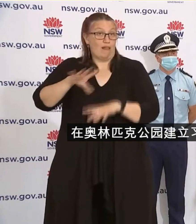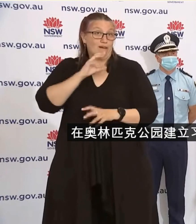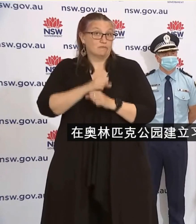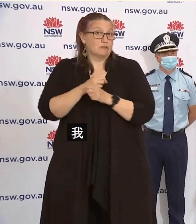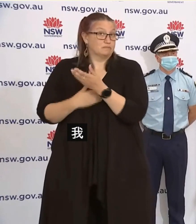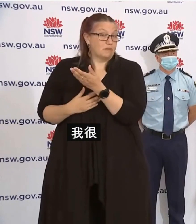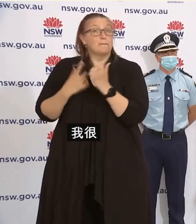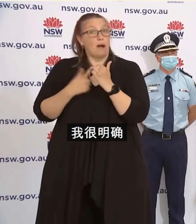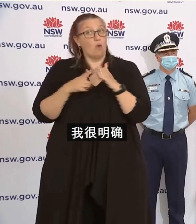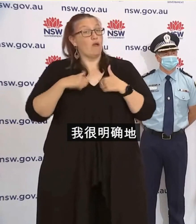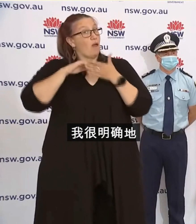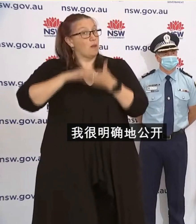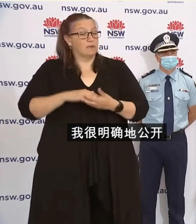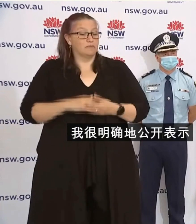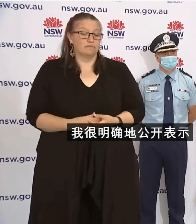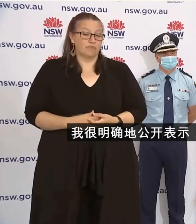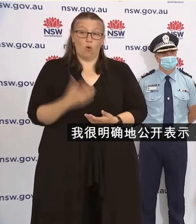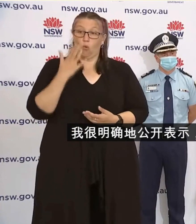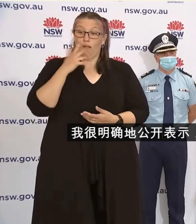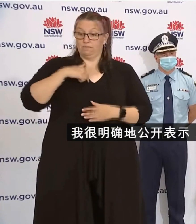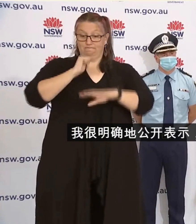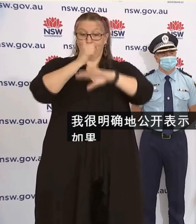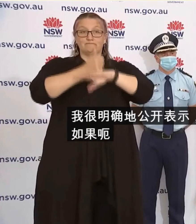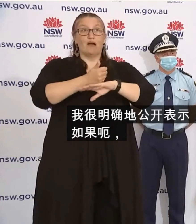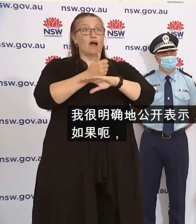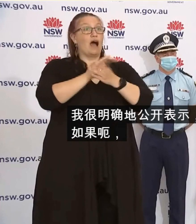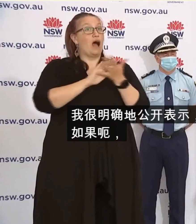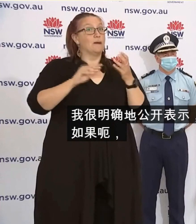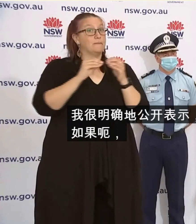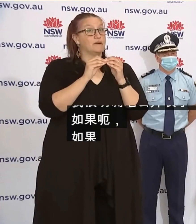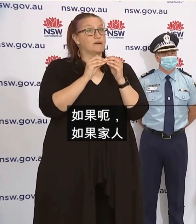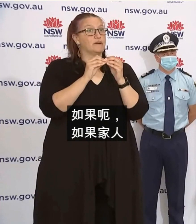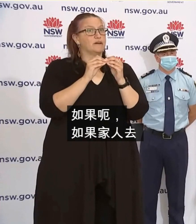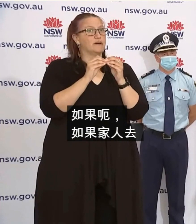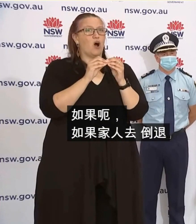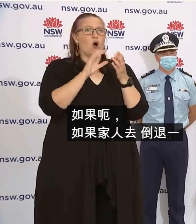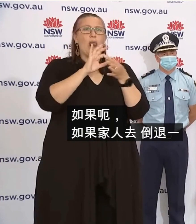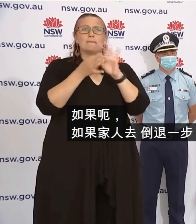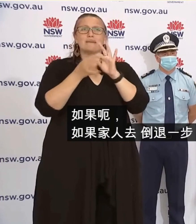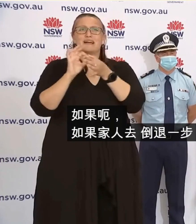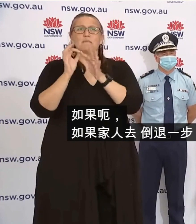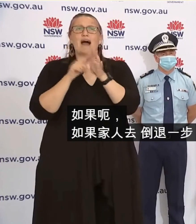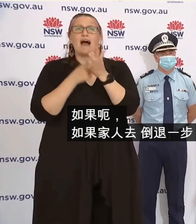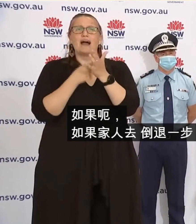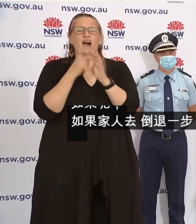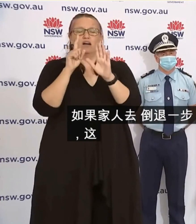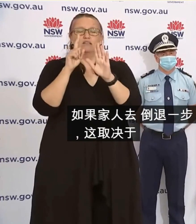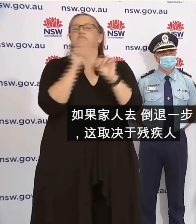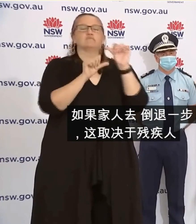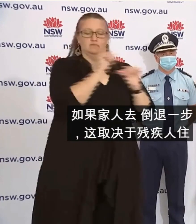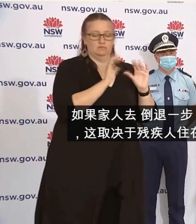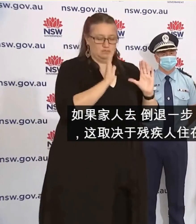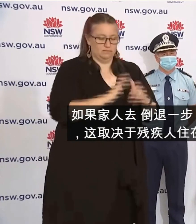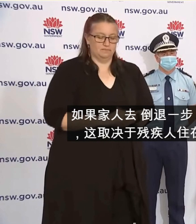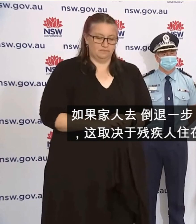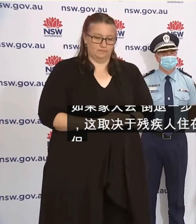Park, I made it very clear publicly that if family, or go back a step, it